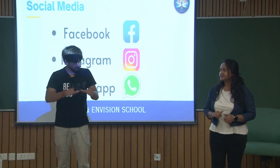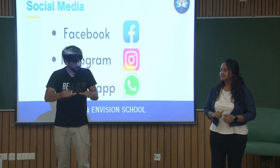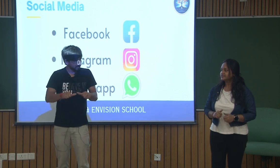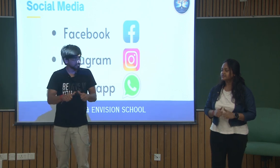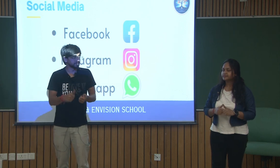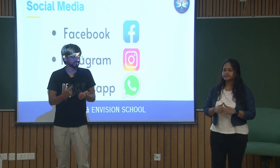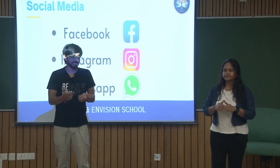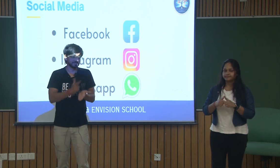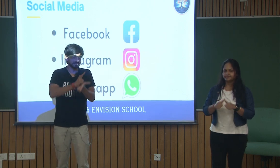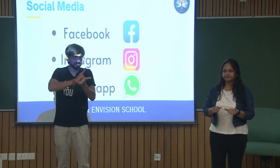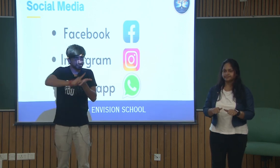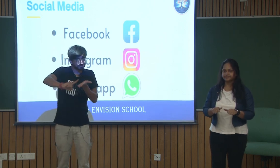absent, second sign is this,